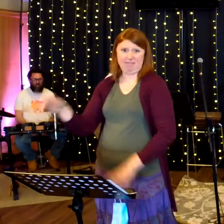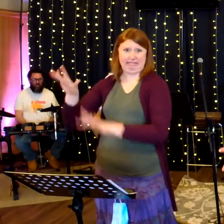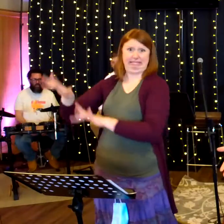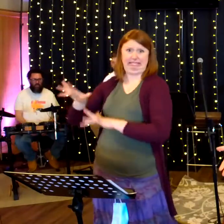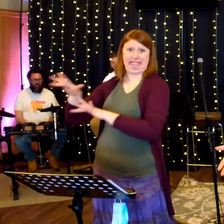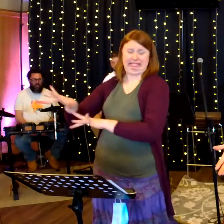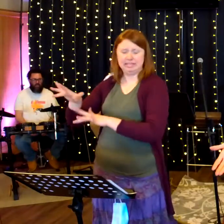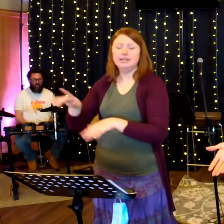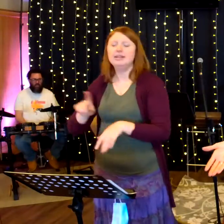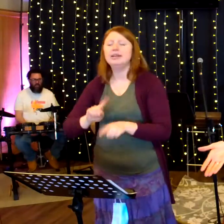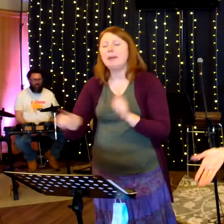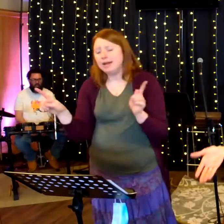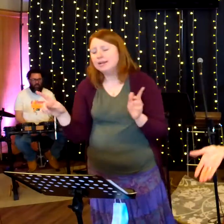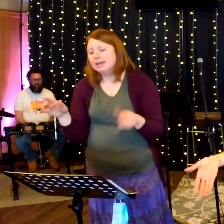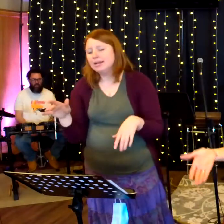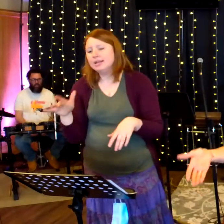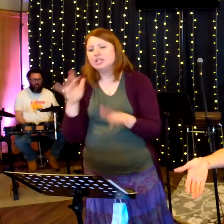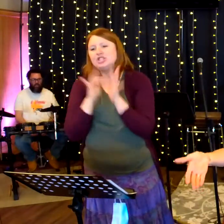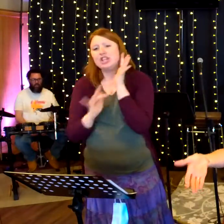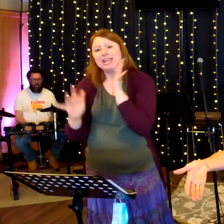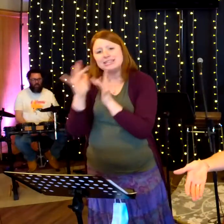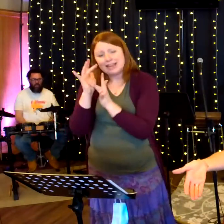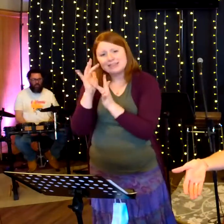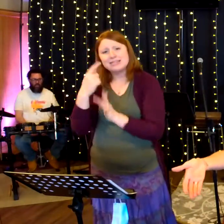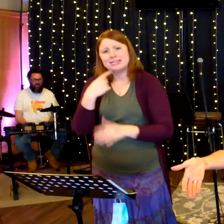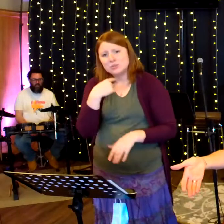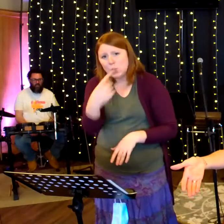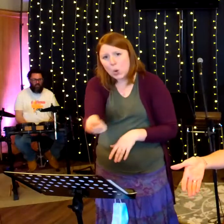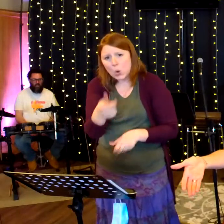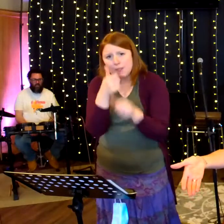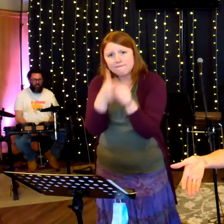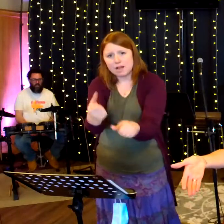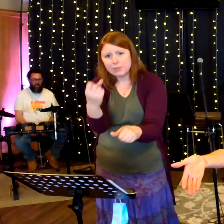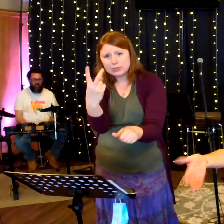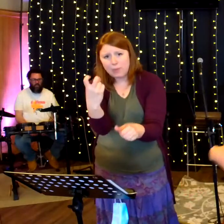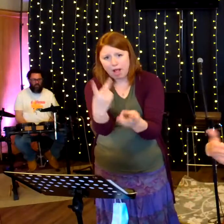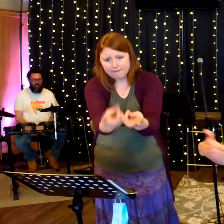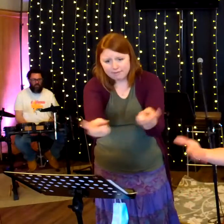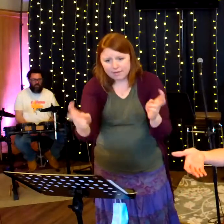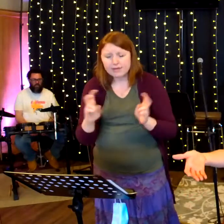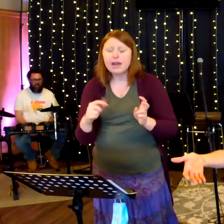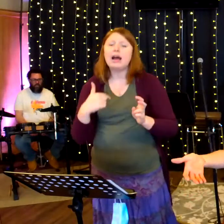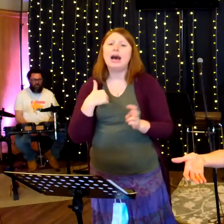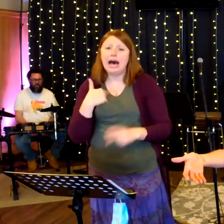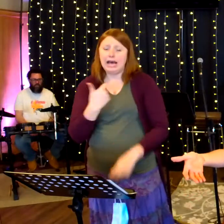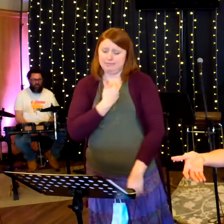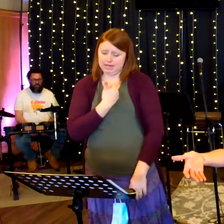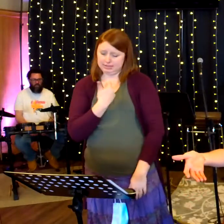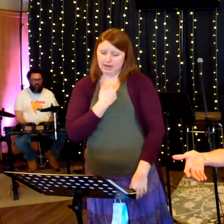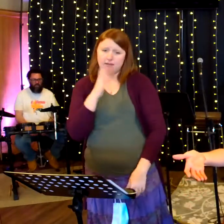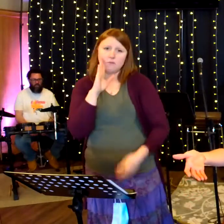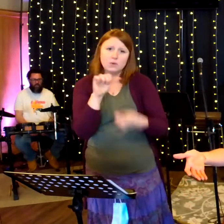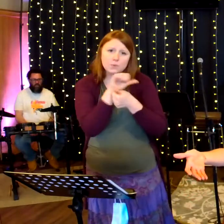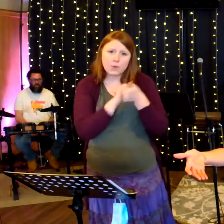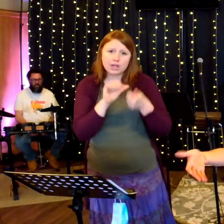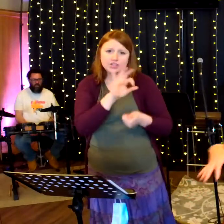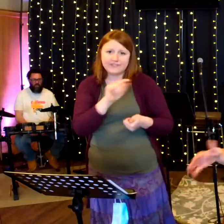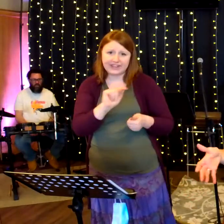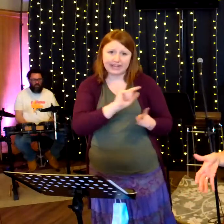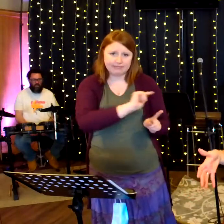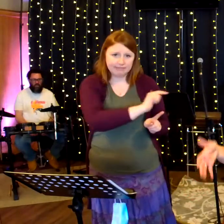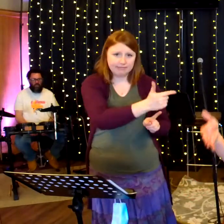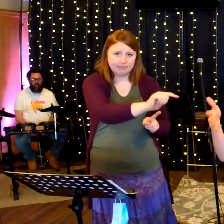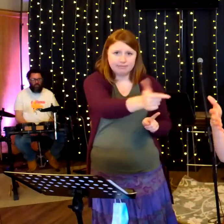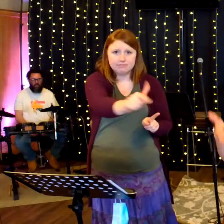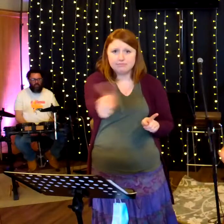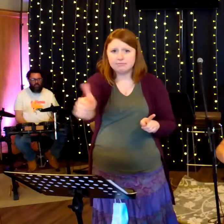here's Jesus, and he says to his disciples, I'm going to wash your feet. And think